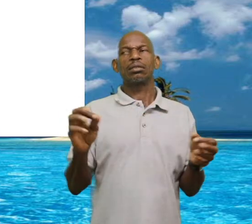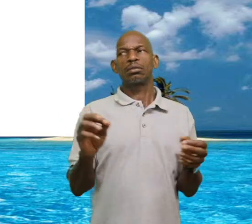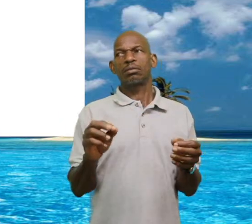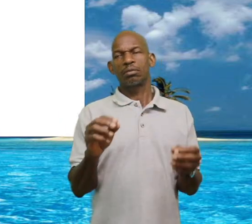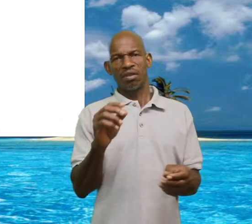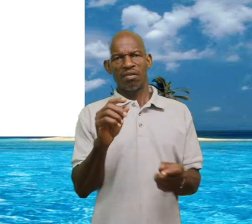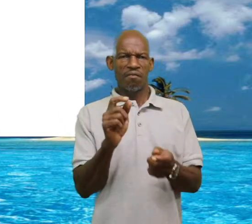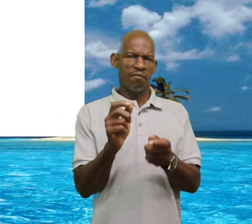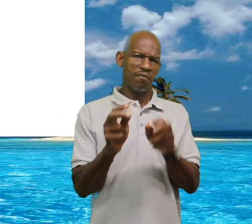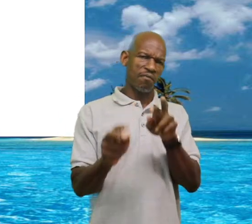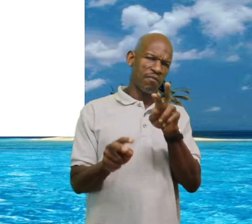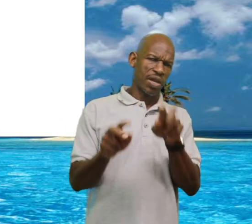So to the adjective,